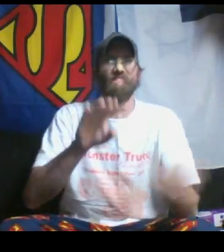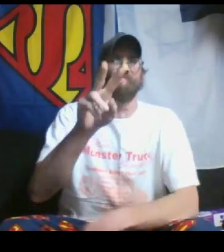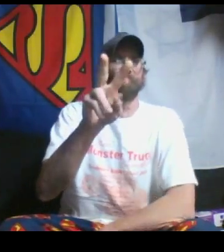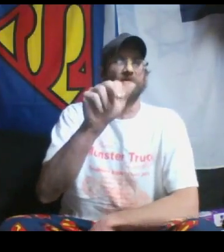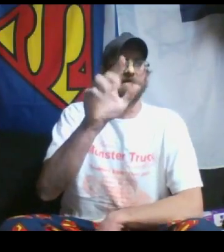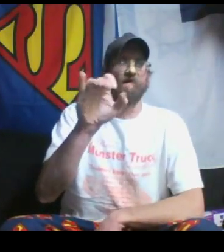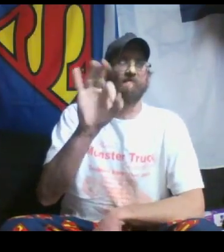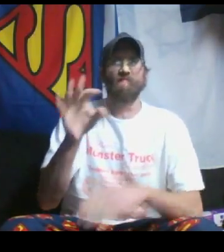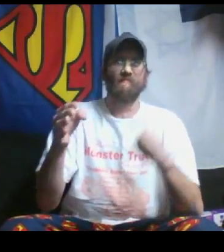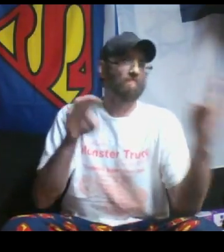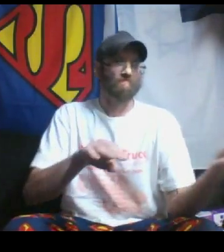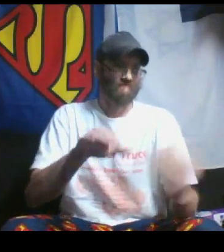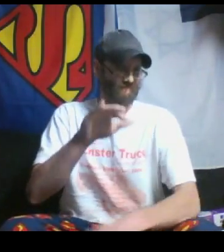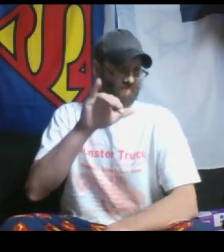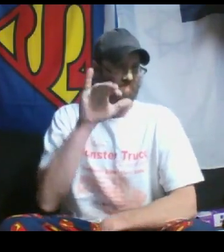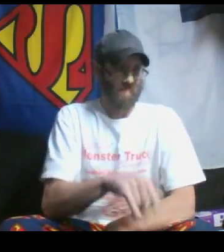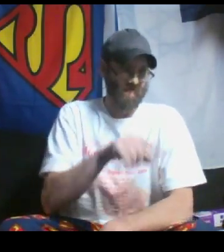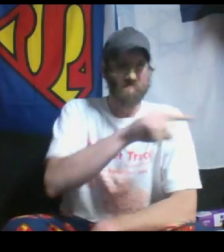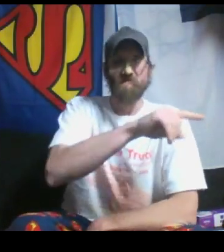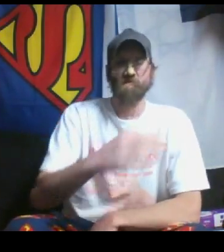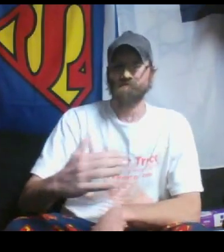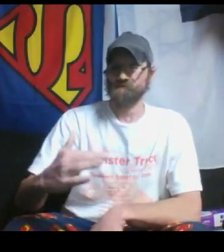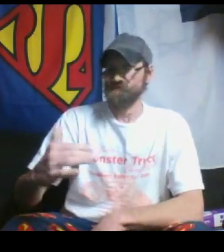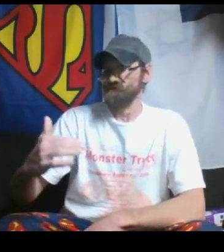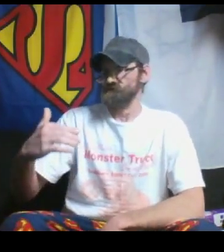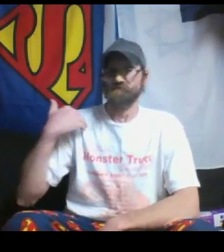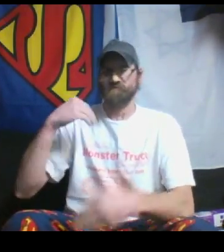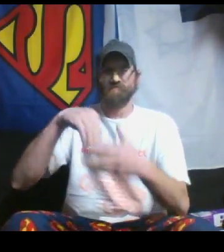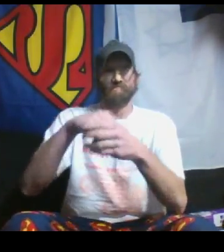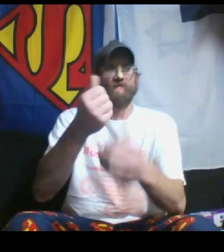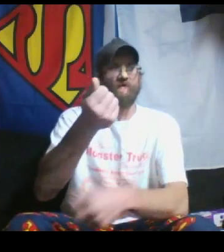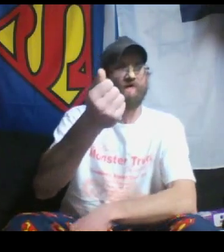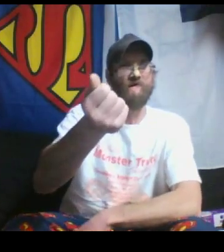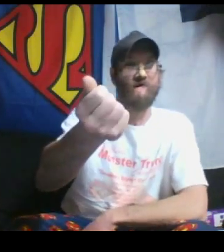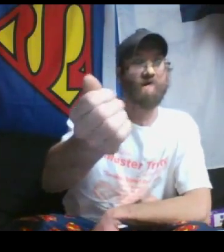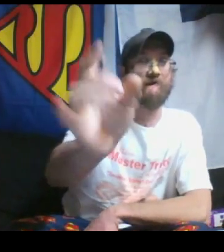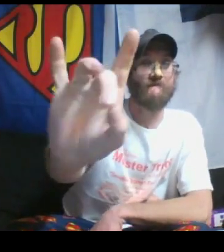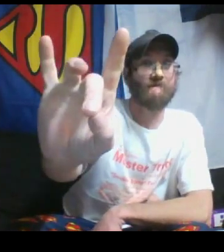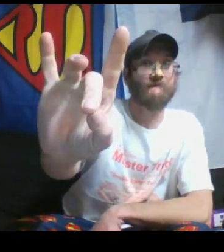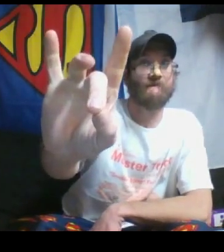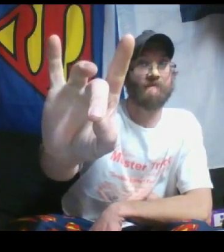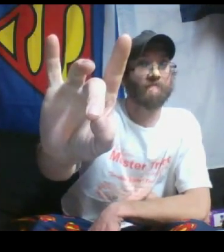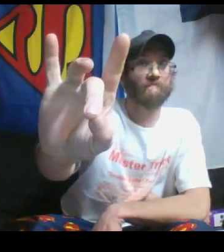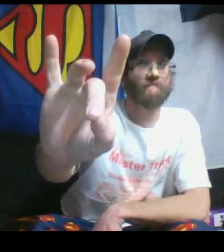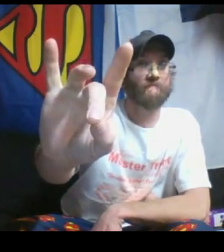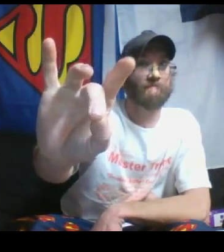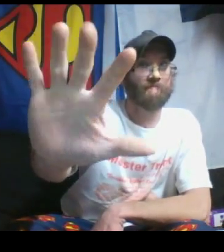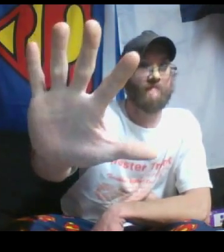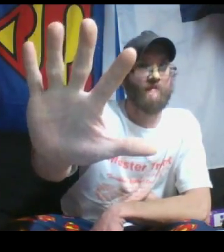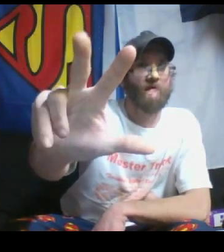known as cognitive dissonance, which occurs when your brain can't handle a conflict between your current situation and previously held beliefs. You may know